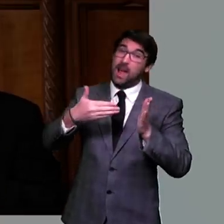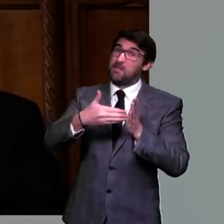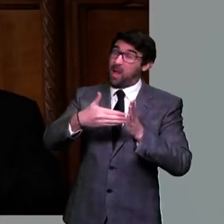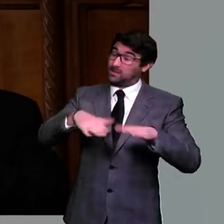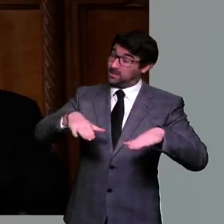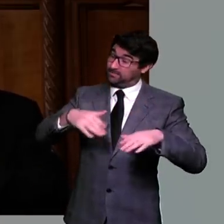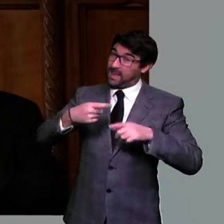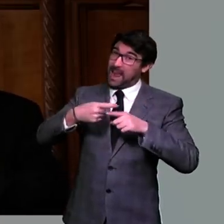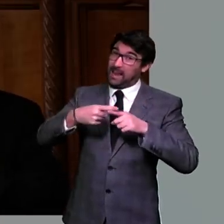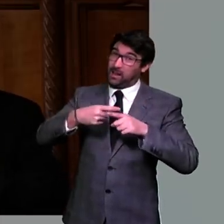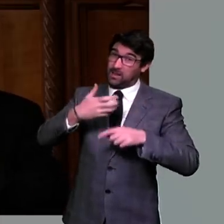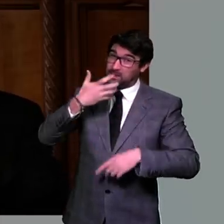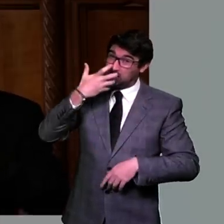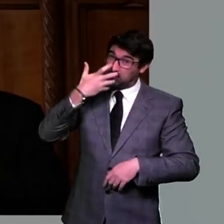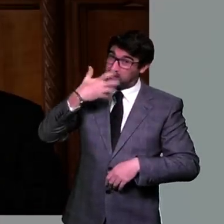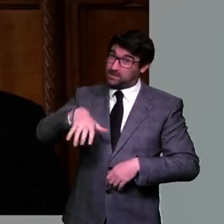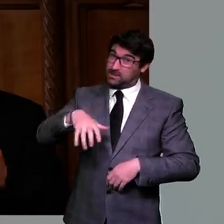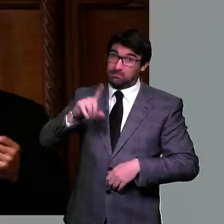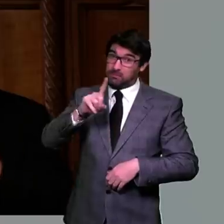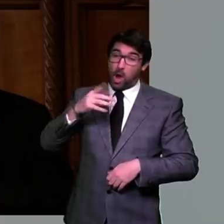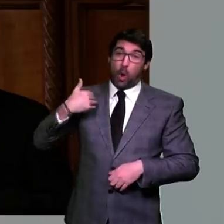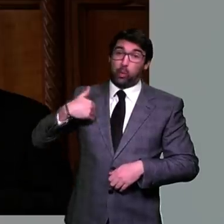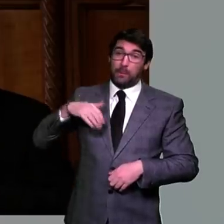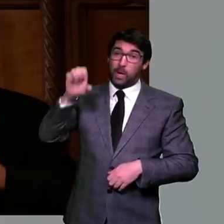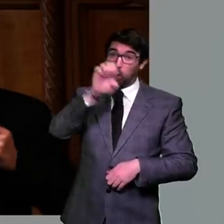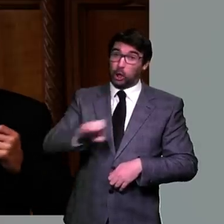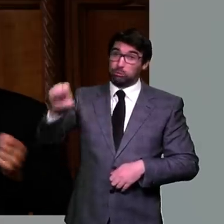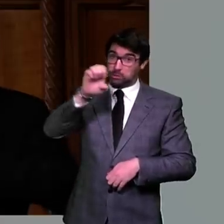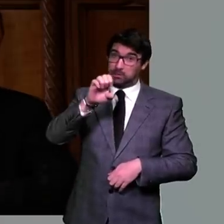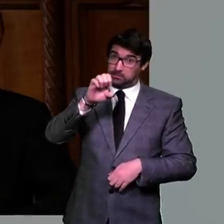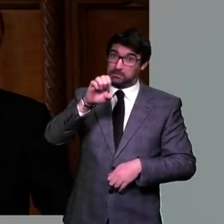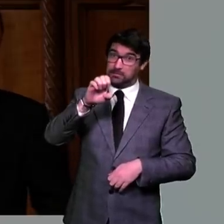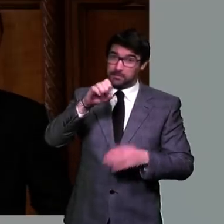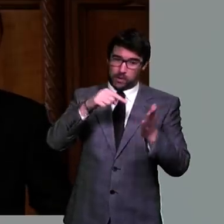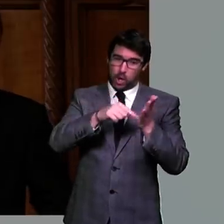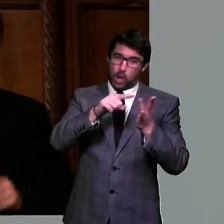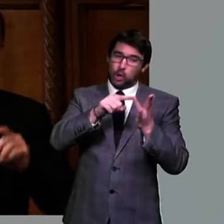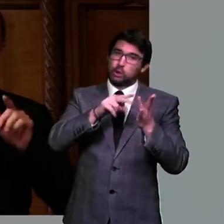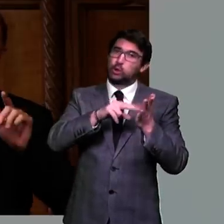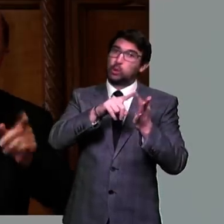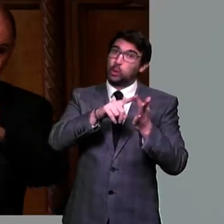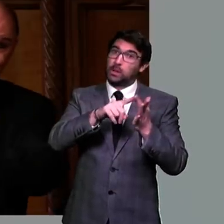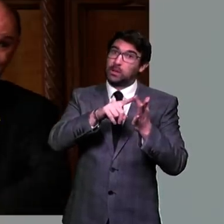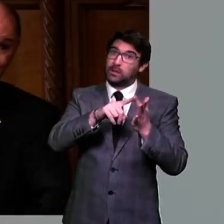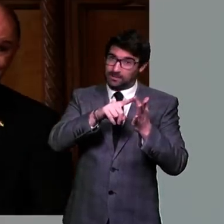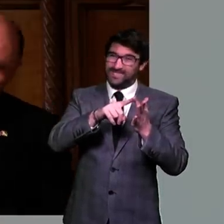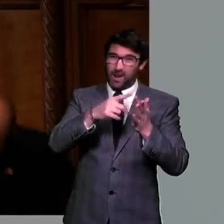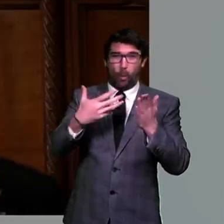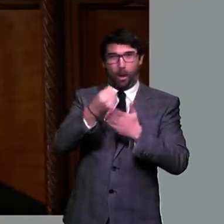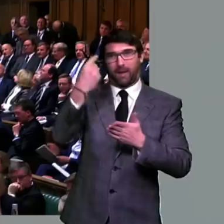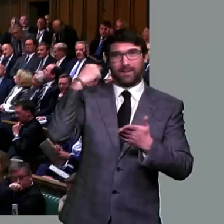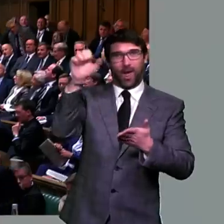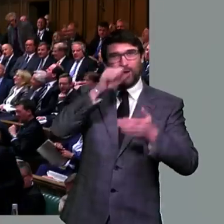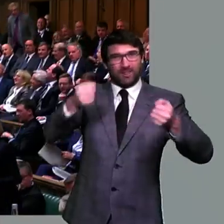team, including Ella Toon from my constituency, Tilsley, will receive the number 10 reception that they so deserve?